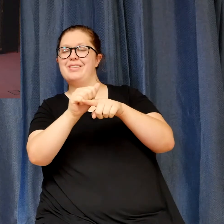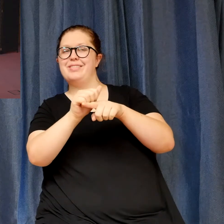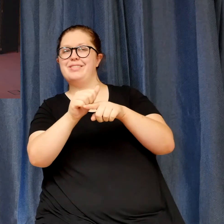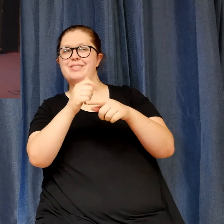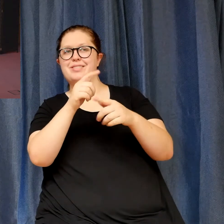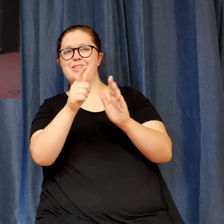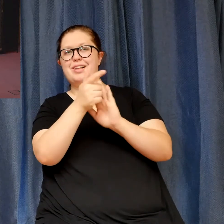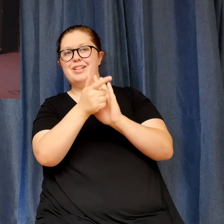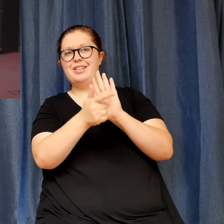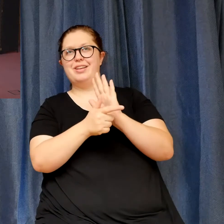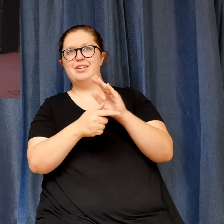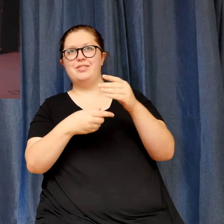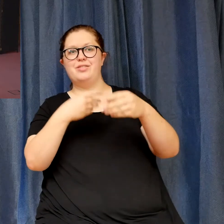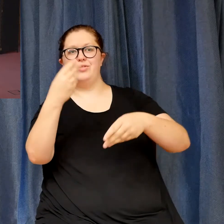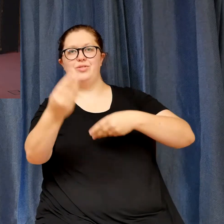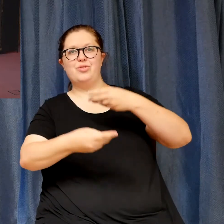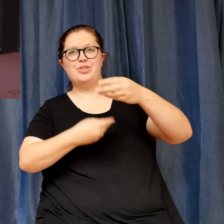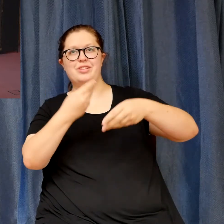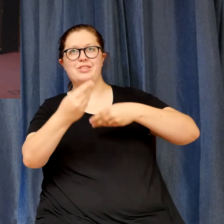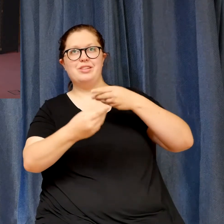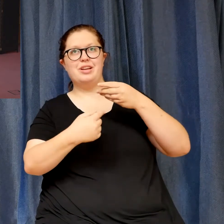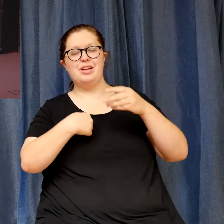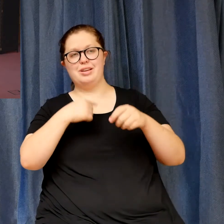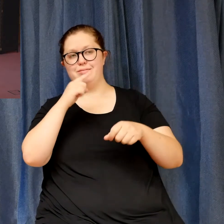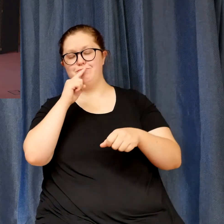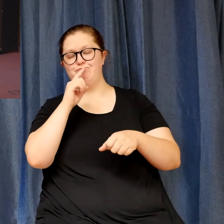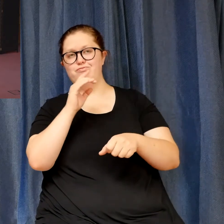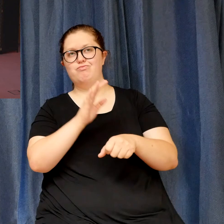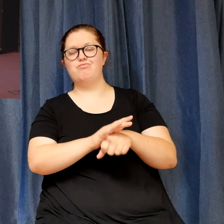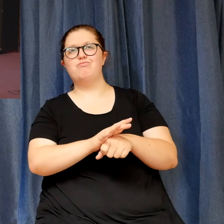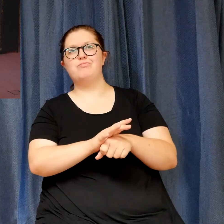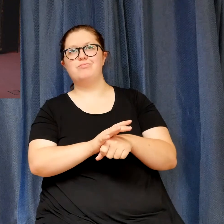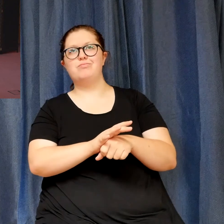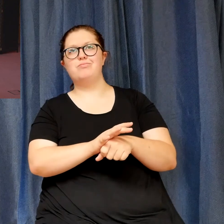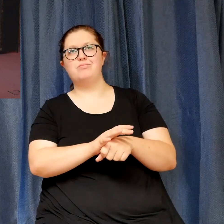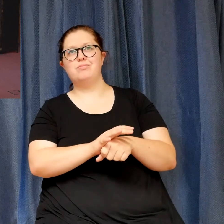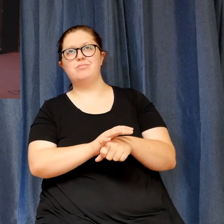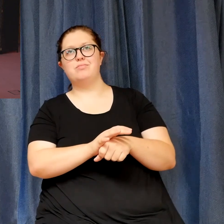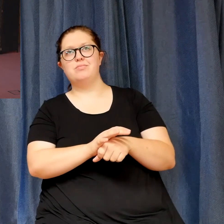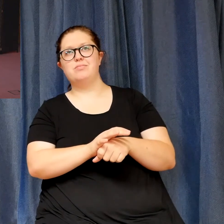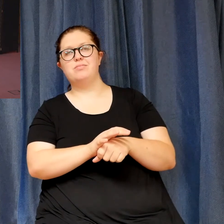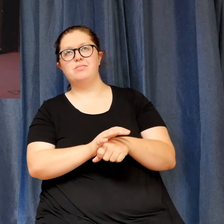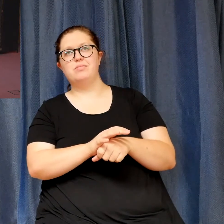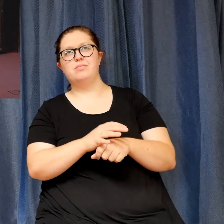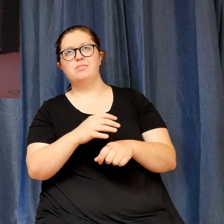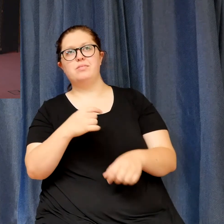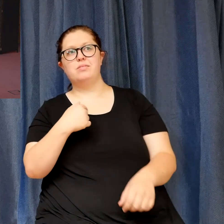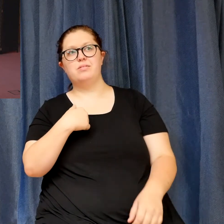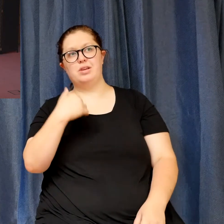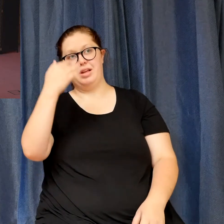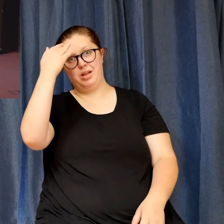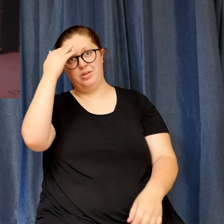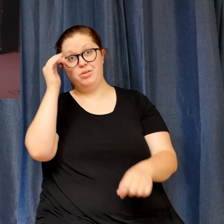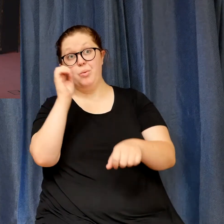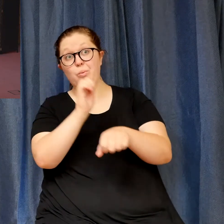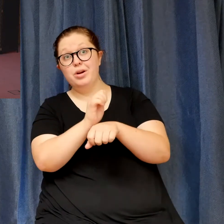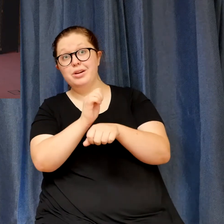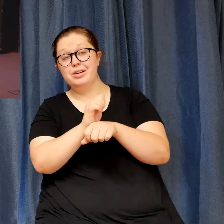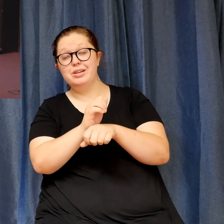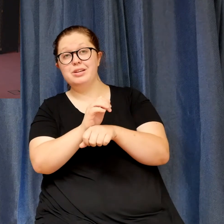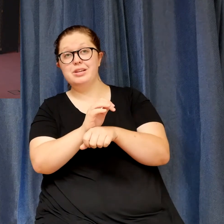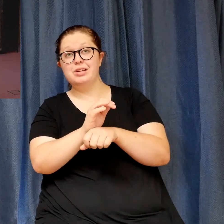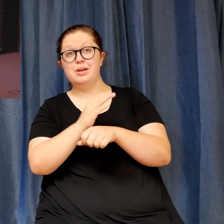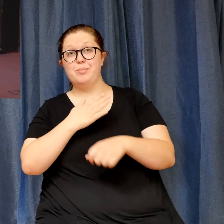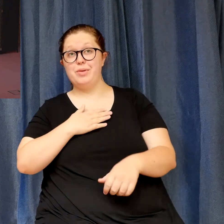the law of circulation. I want you to know I am committed to it. I have found it to work in my life. I know it's working